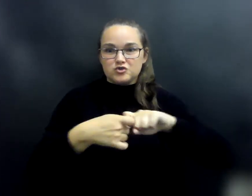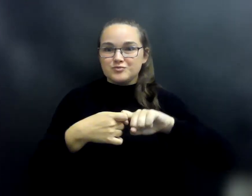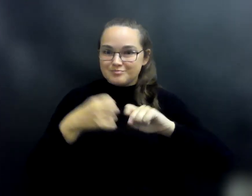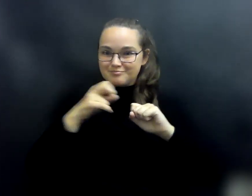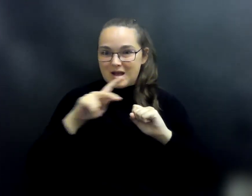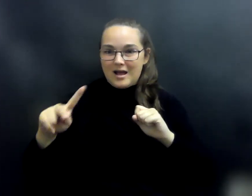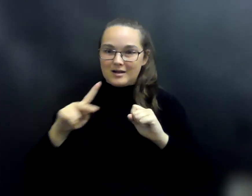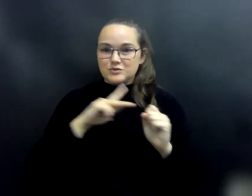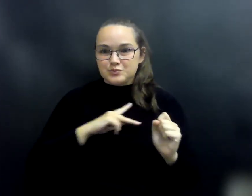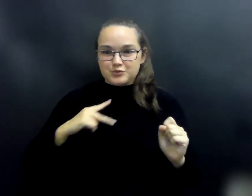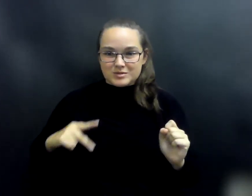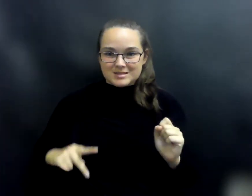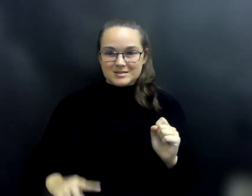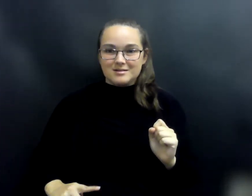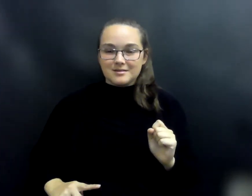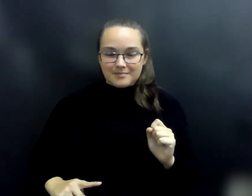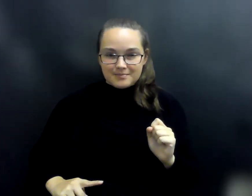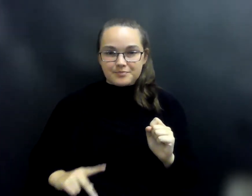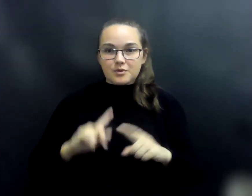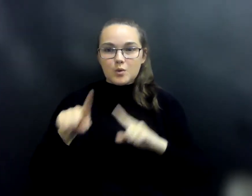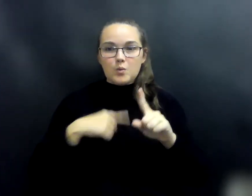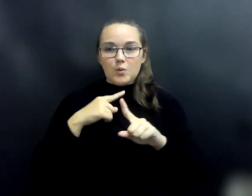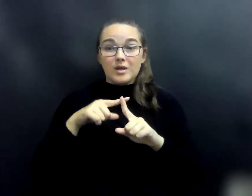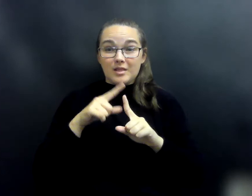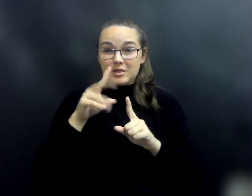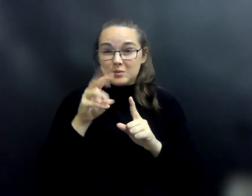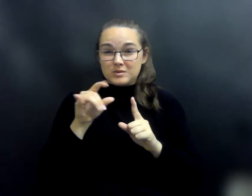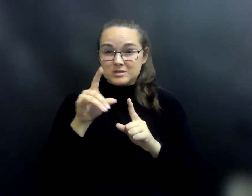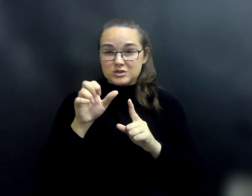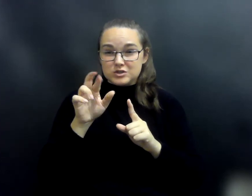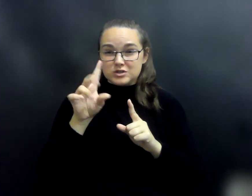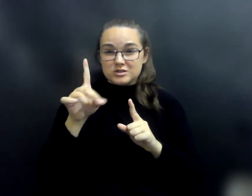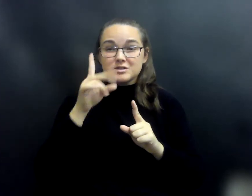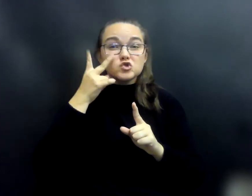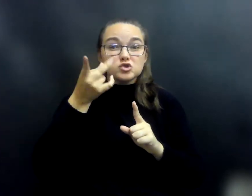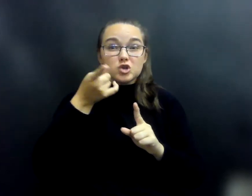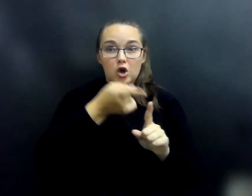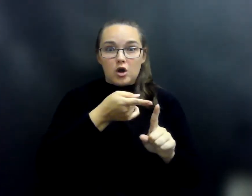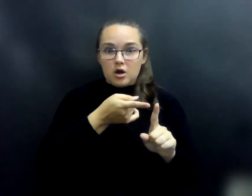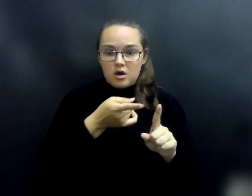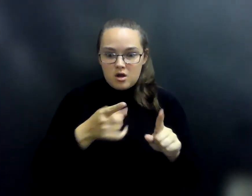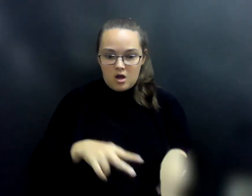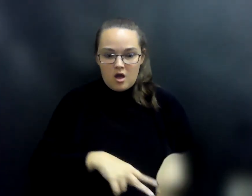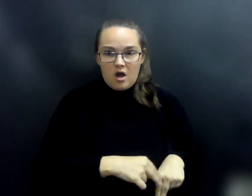princess. When the wizard saw her, one of the iron belts around his waist cracked and fell off.